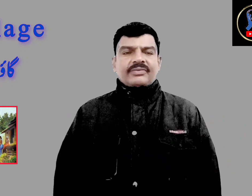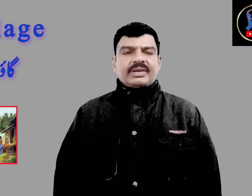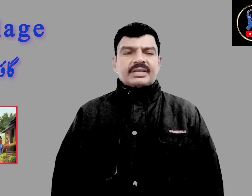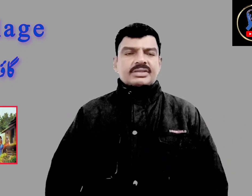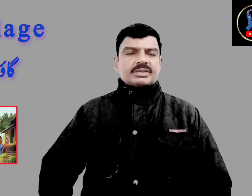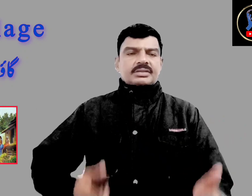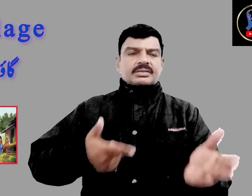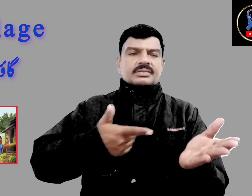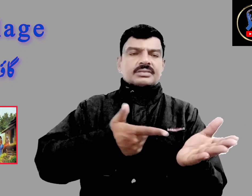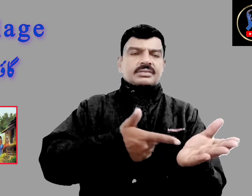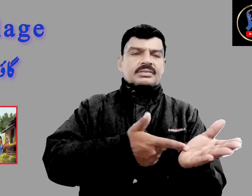village,